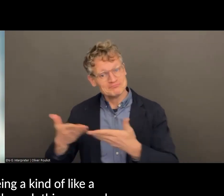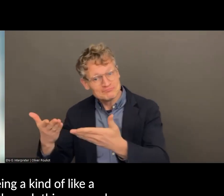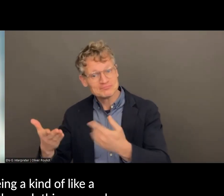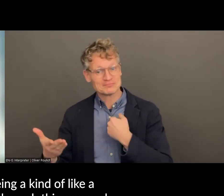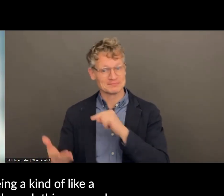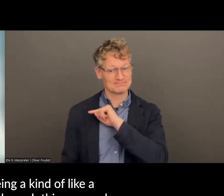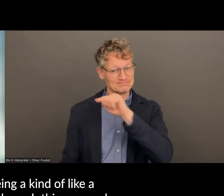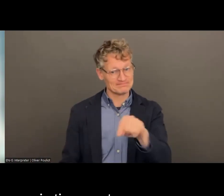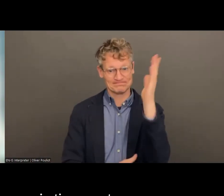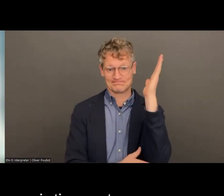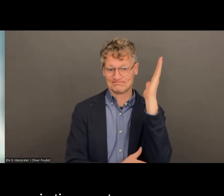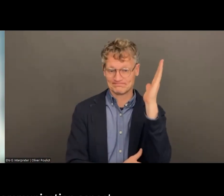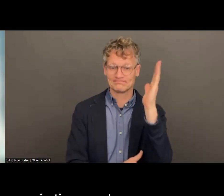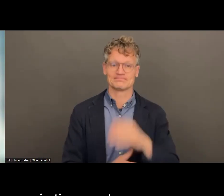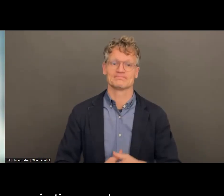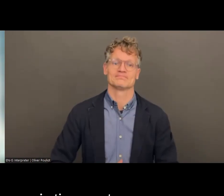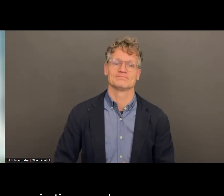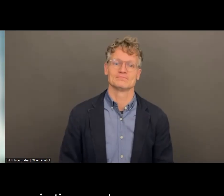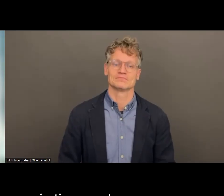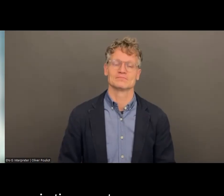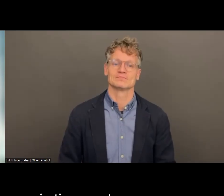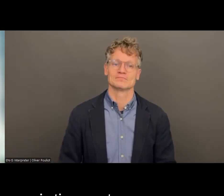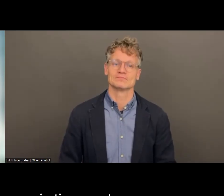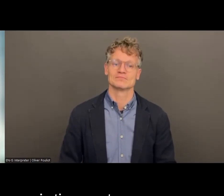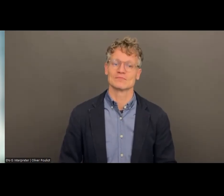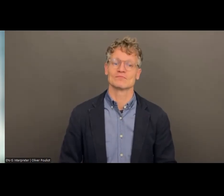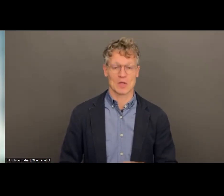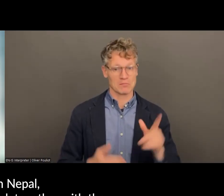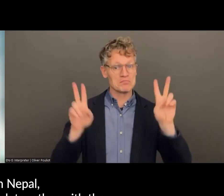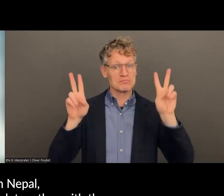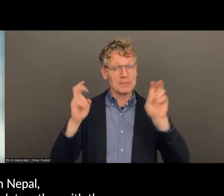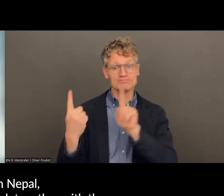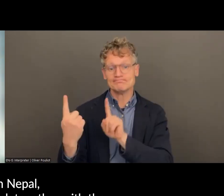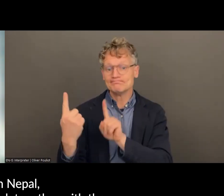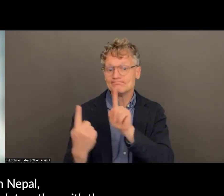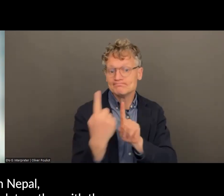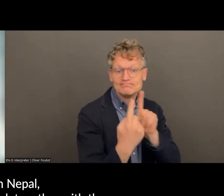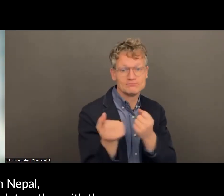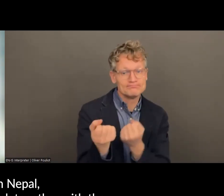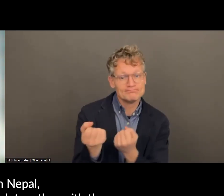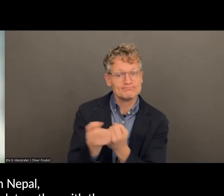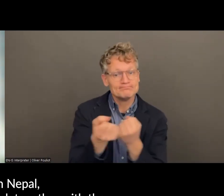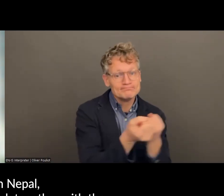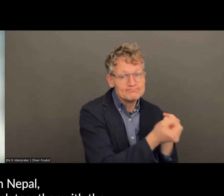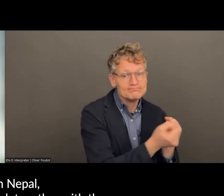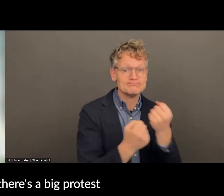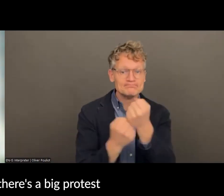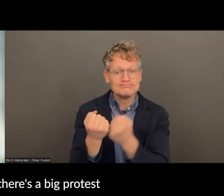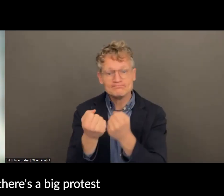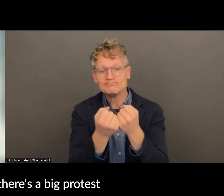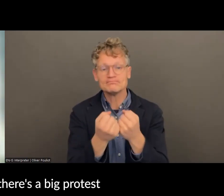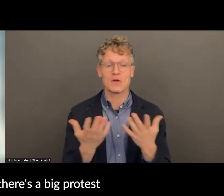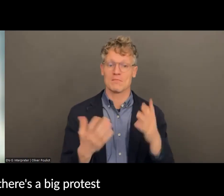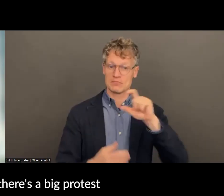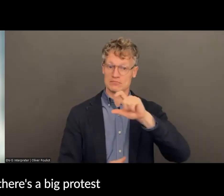trip going through this personal one-to-one support and communication aspect. And in Nepal, we are working very together with the